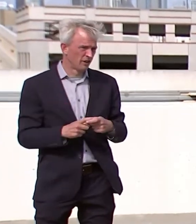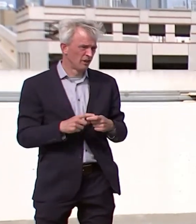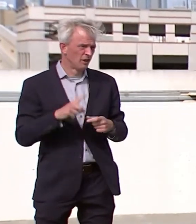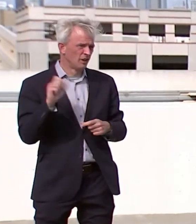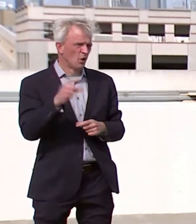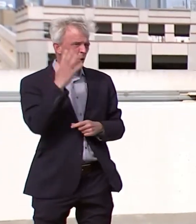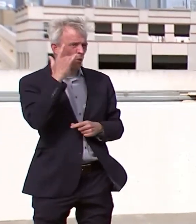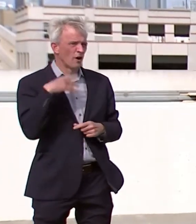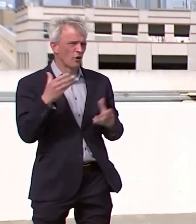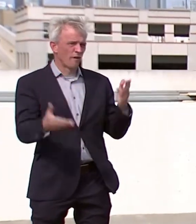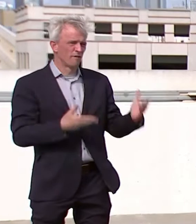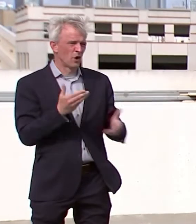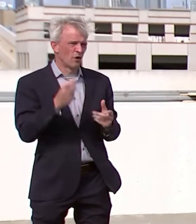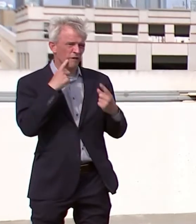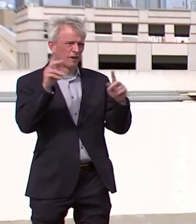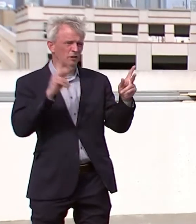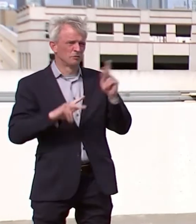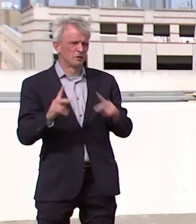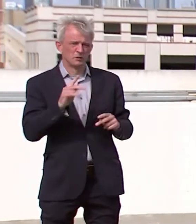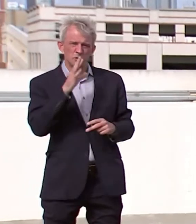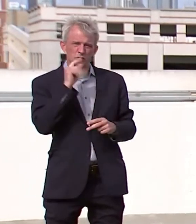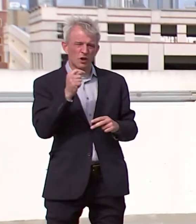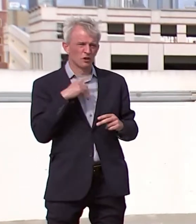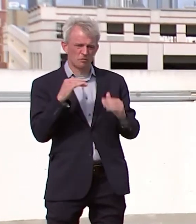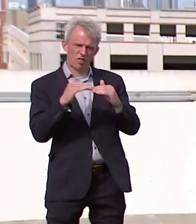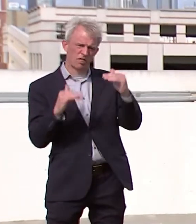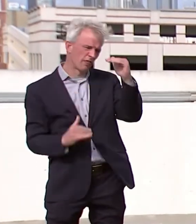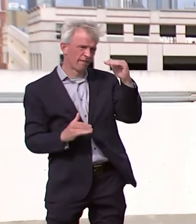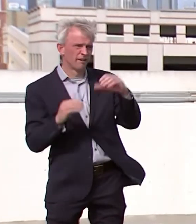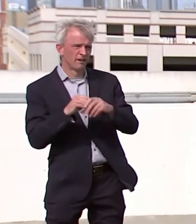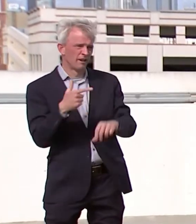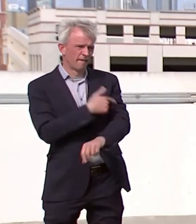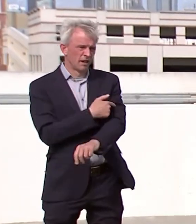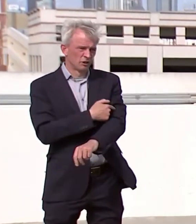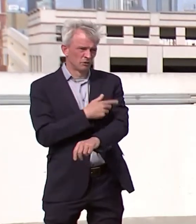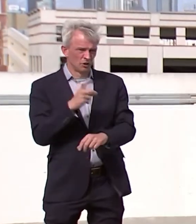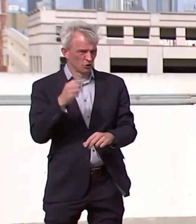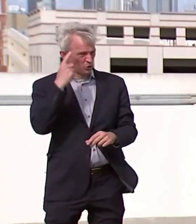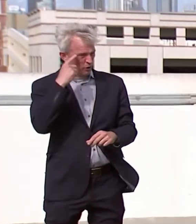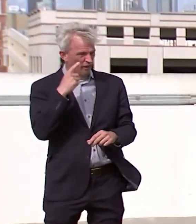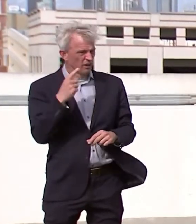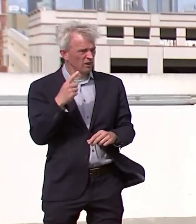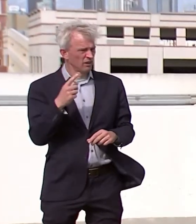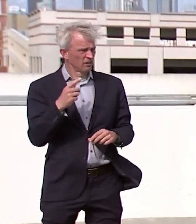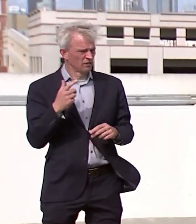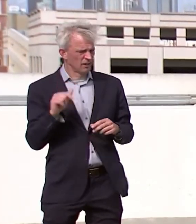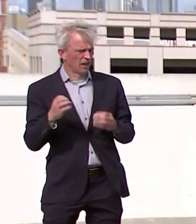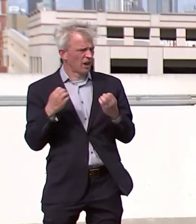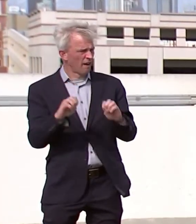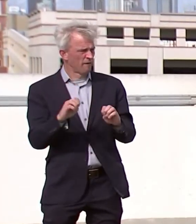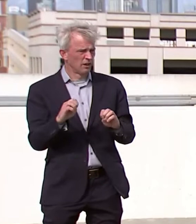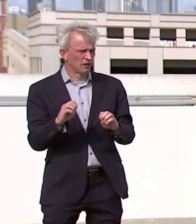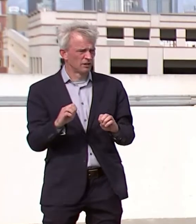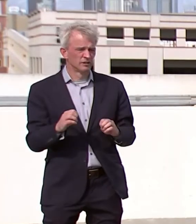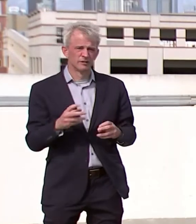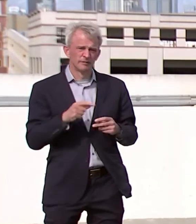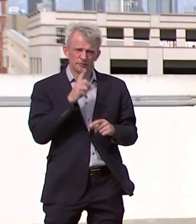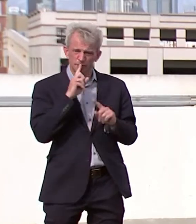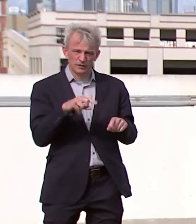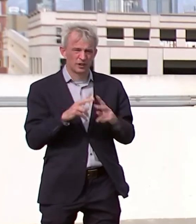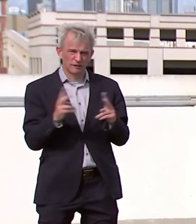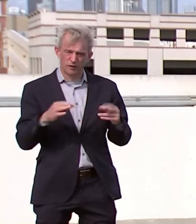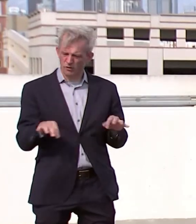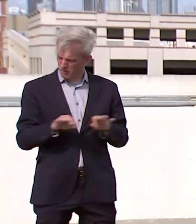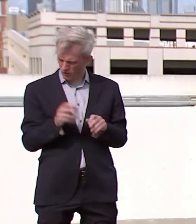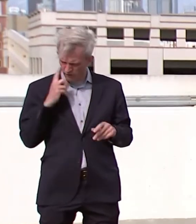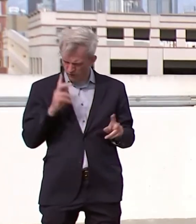inviting celebrities to talk about the disparities in vaccination, and do you think that this effort will help get out the word? Es muy importante tener personas